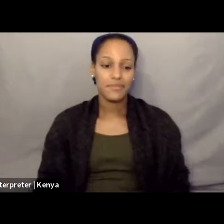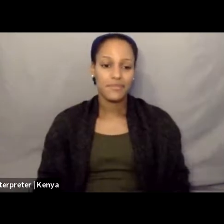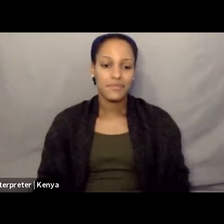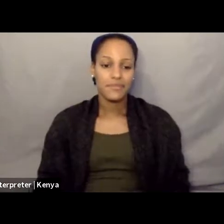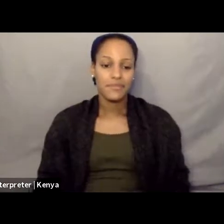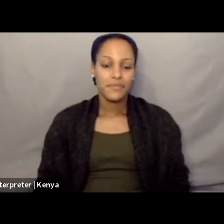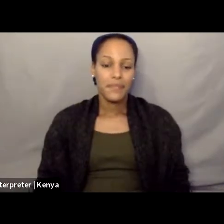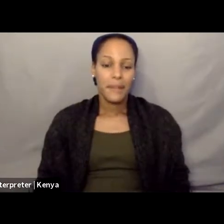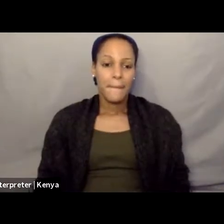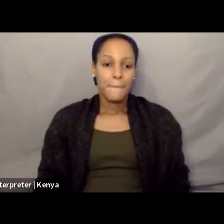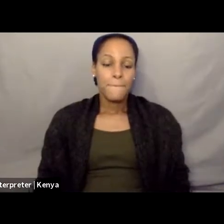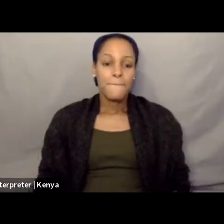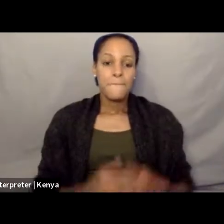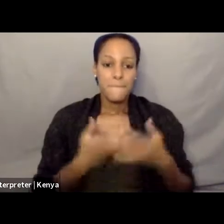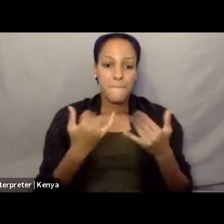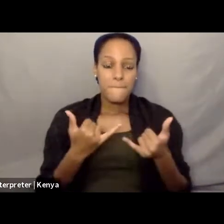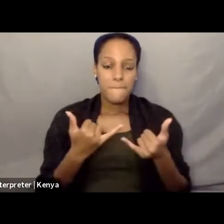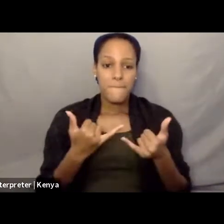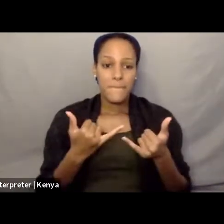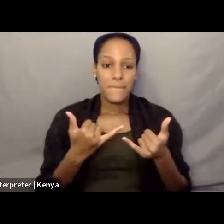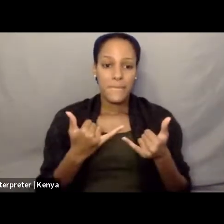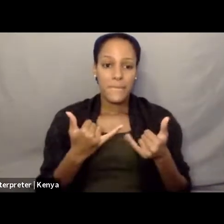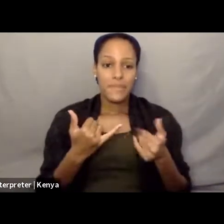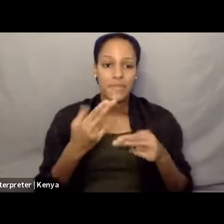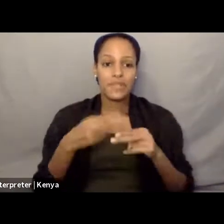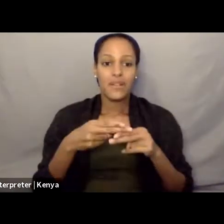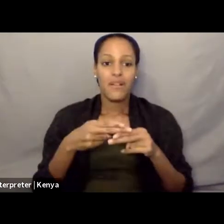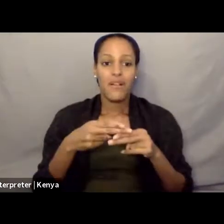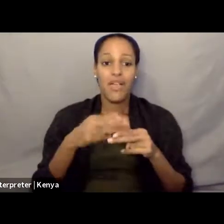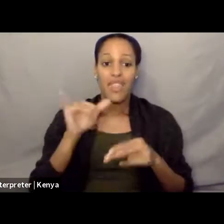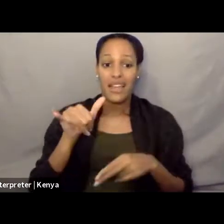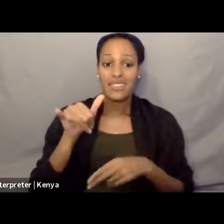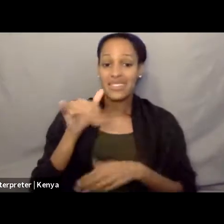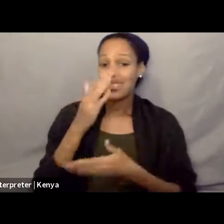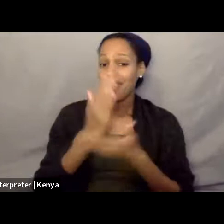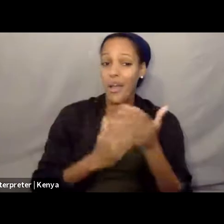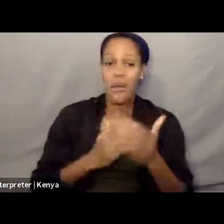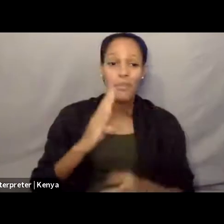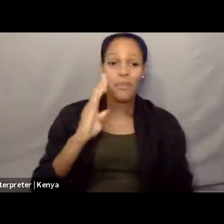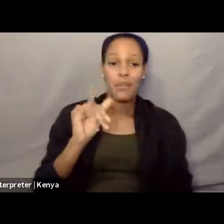This one is, it's called, "That's Some Bambi Shit."